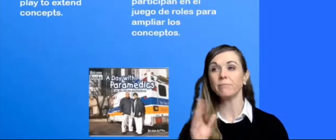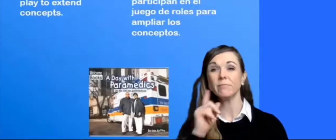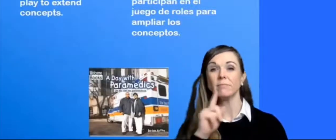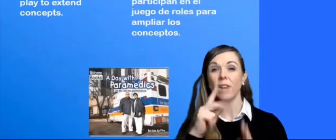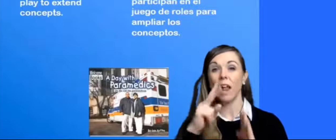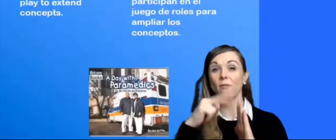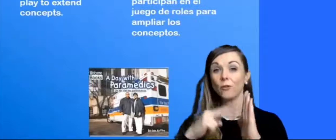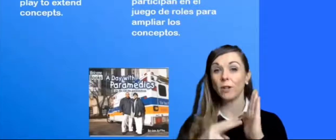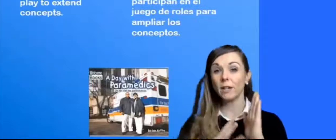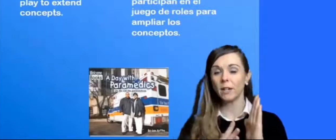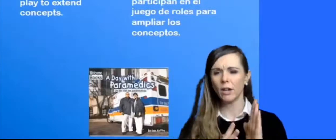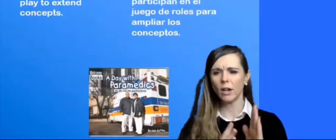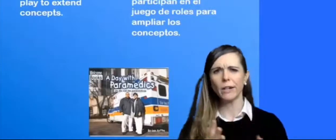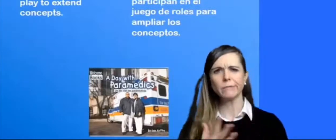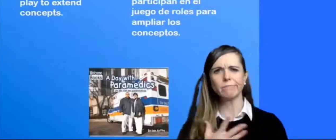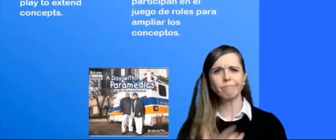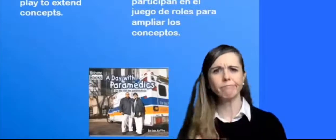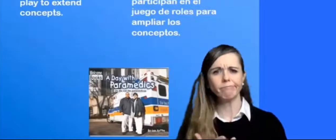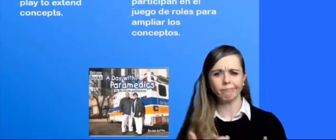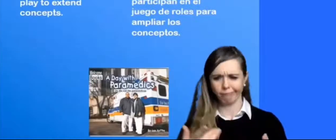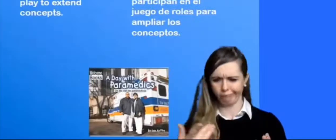attention. Principle number 12.